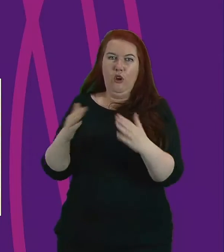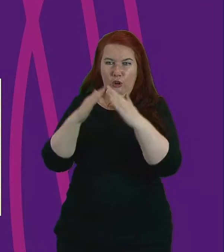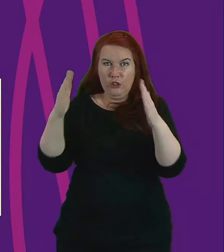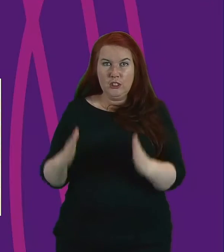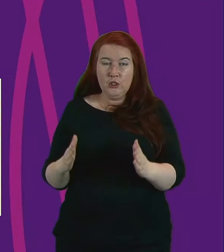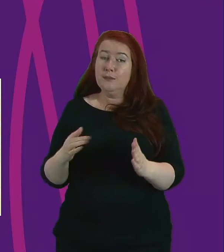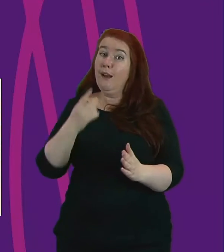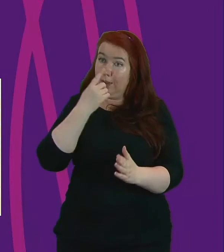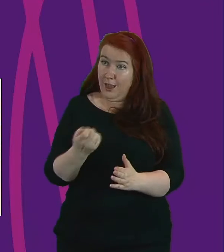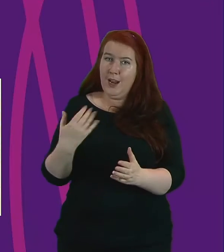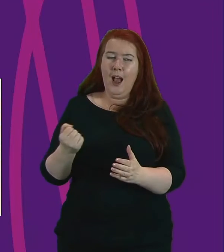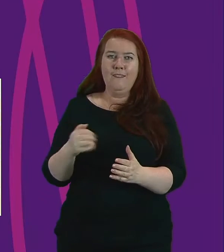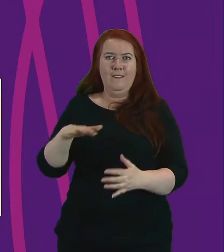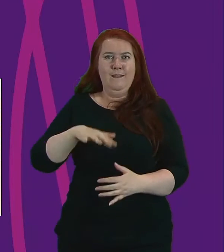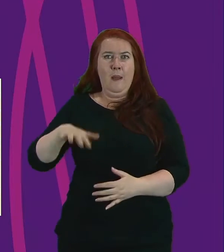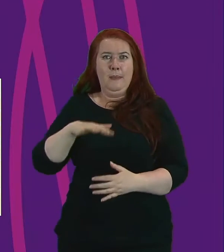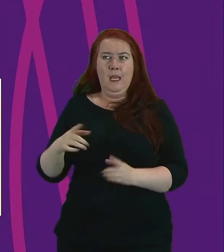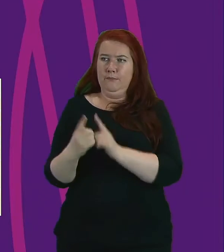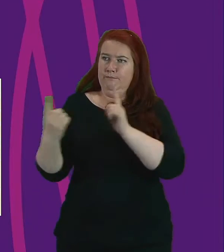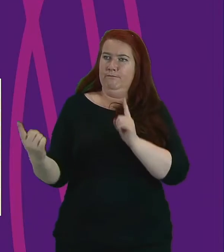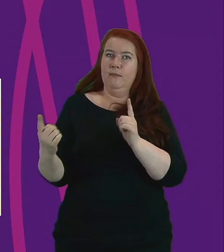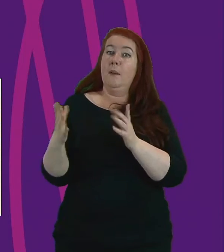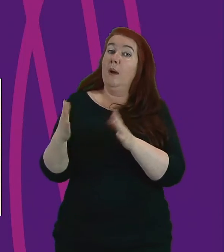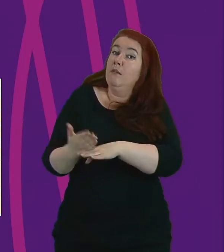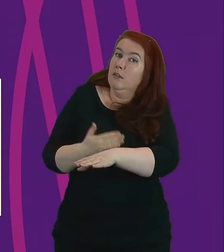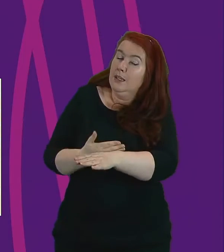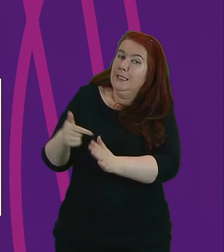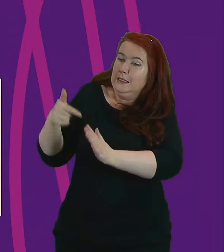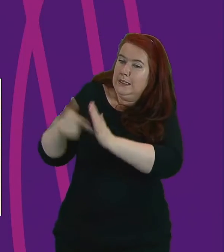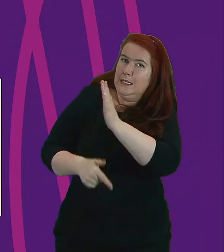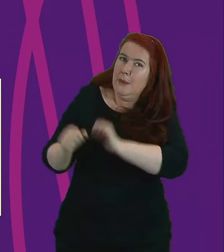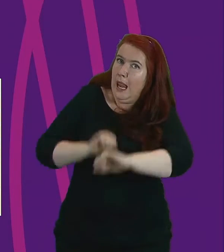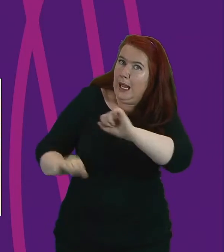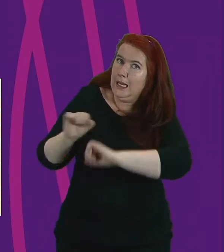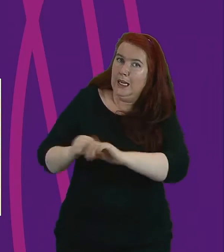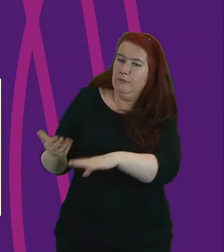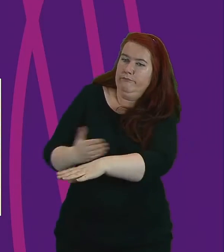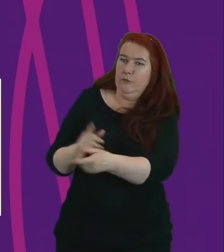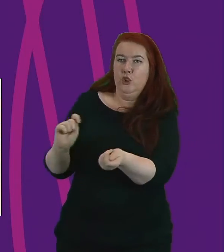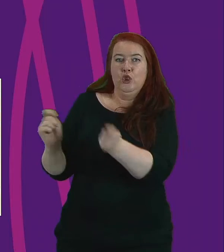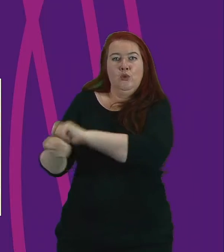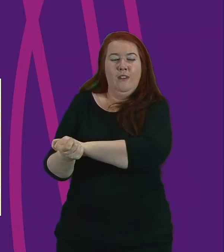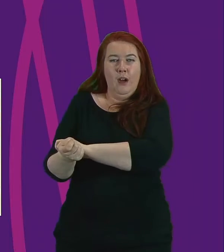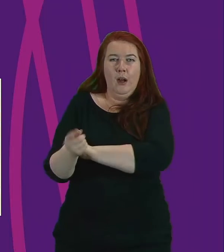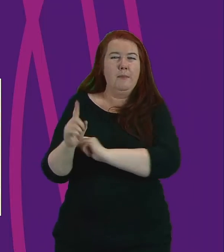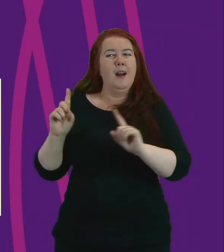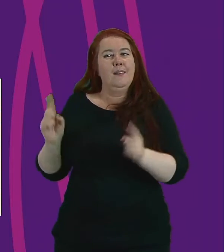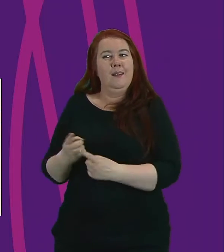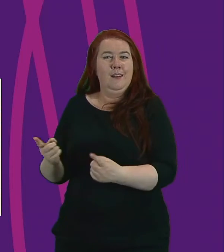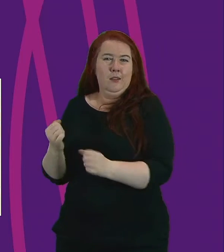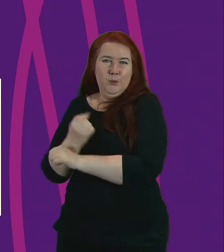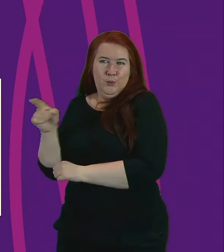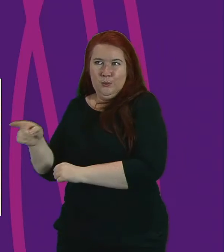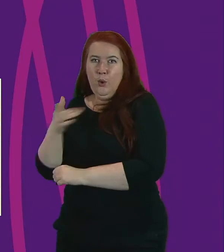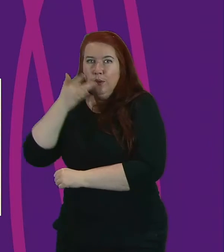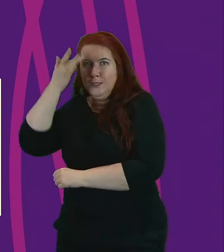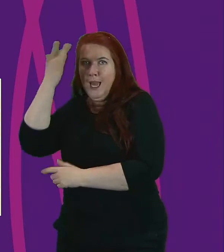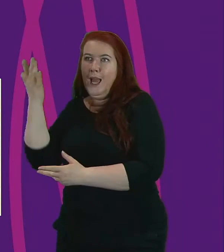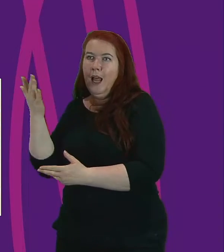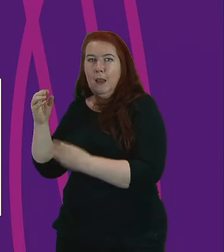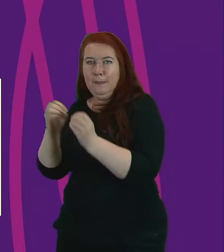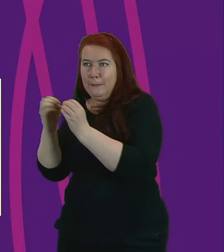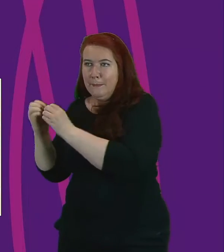family groups, providing there is deep cleaning at the time of changeovers, in a way that is simply not possible in hotels, guest houses